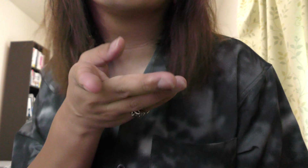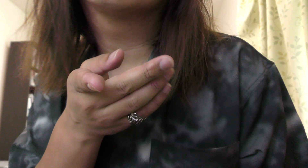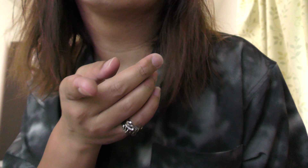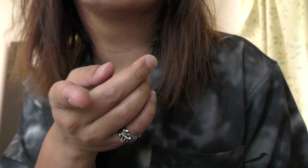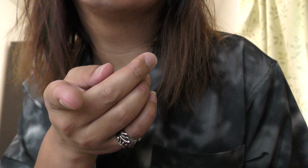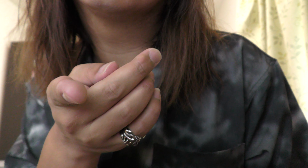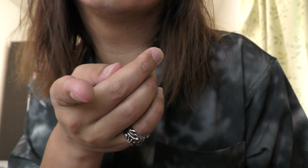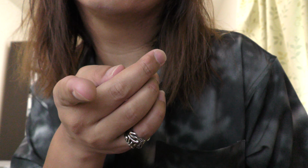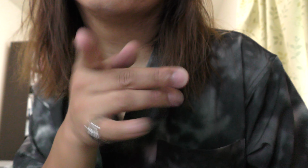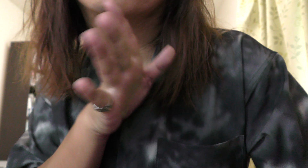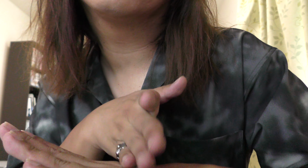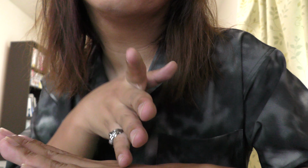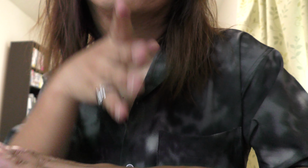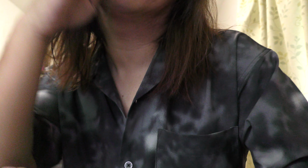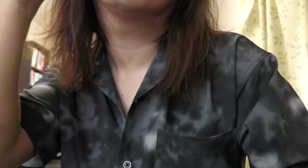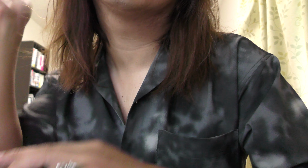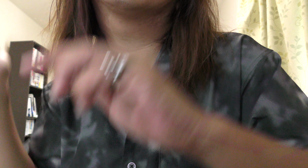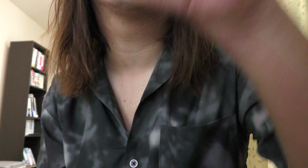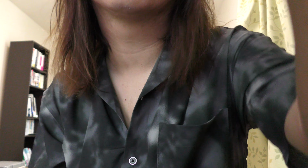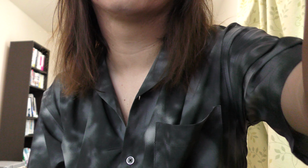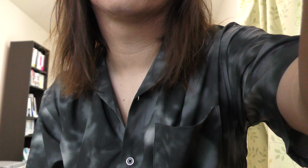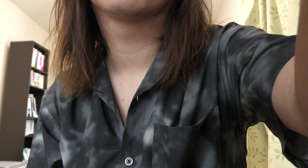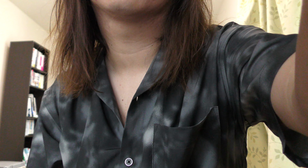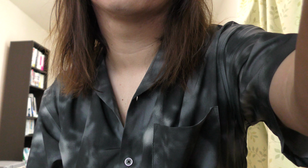Ooh Yeah Ooh What's